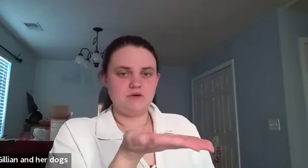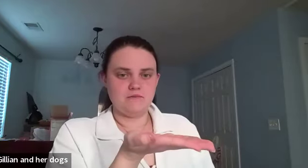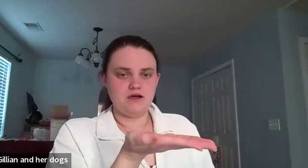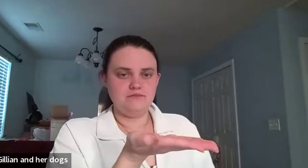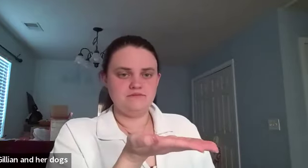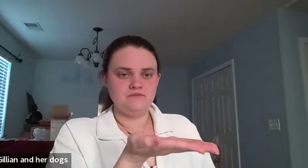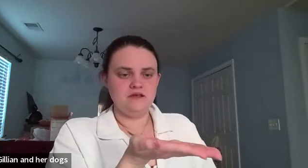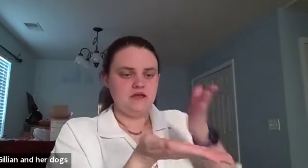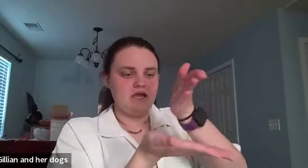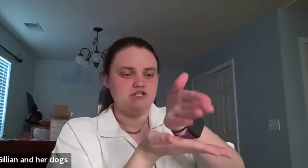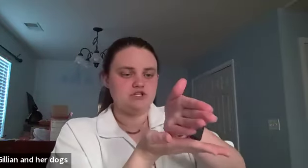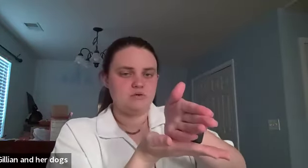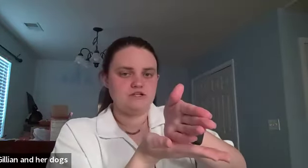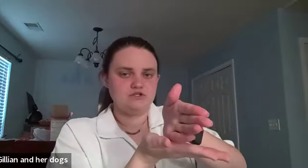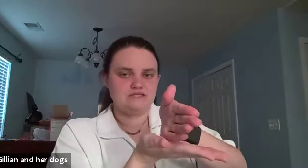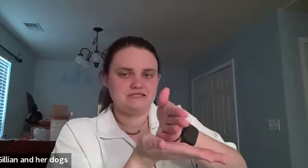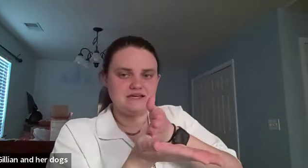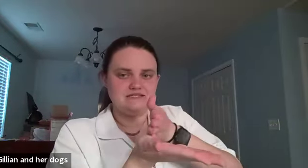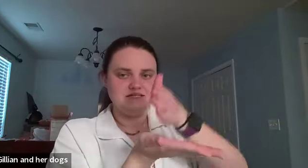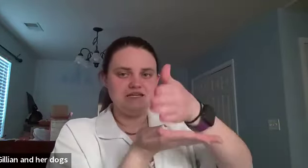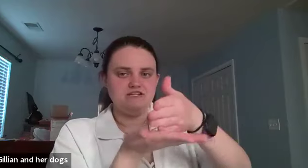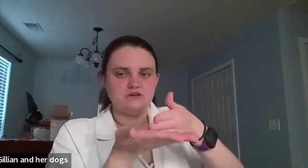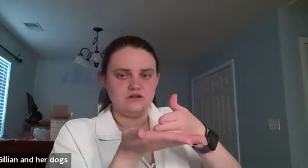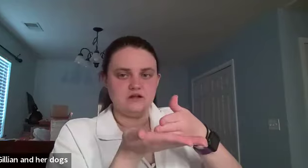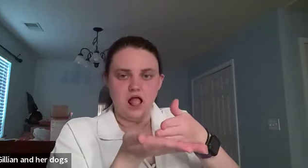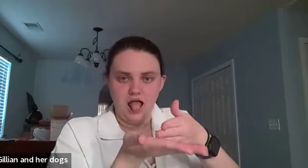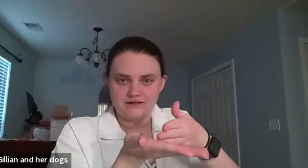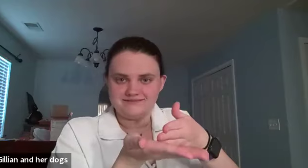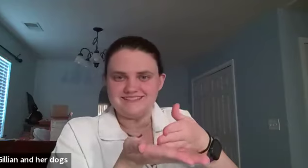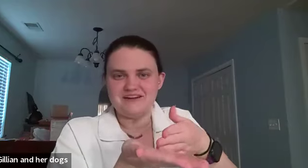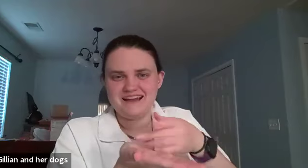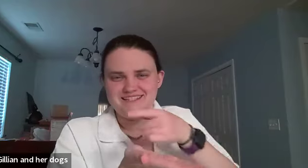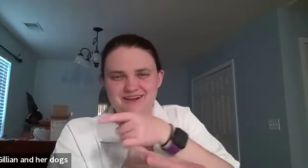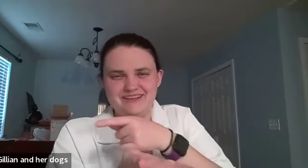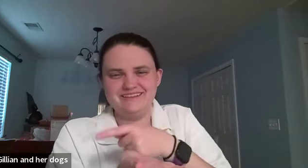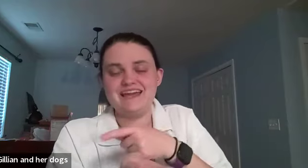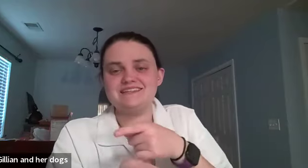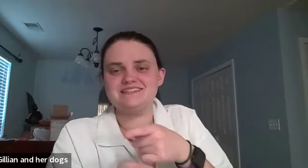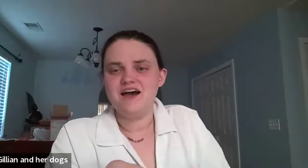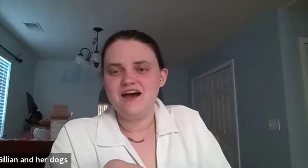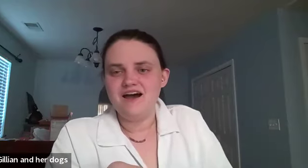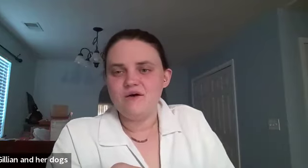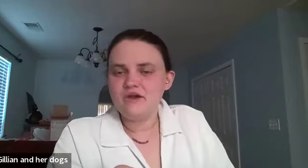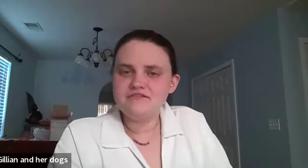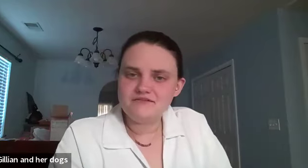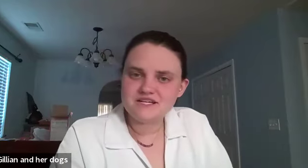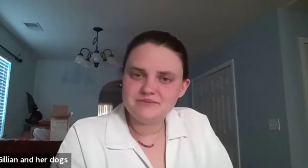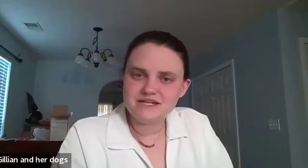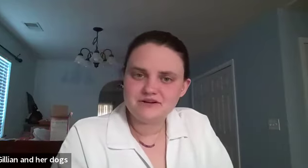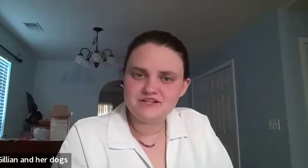palm up and you're going to slice it in a sorry, I saw the yes. We've never done peanut butter and